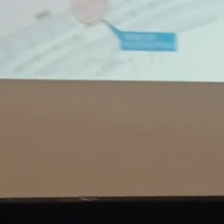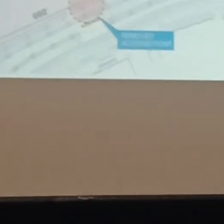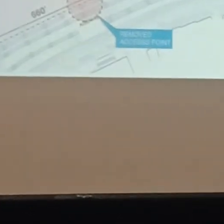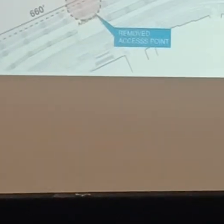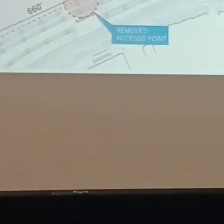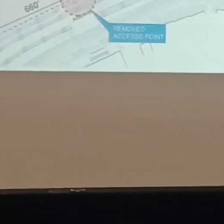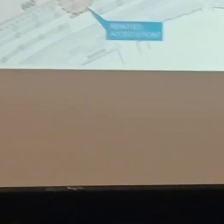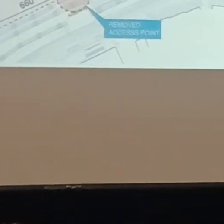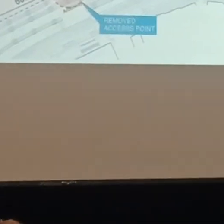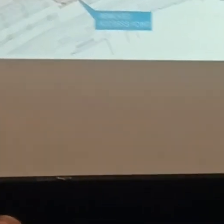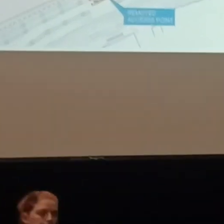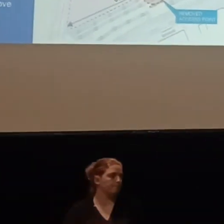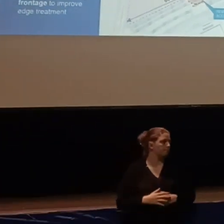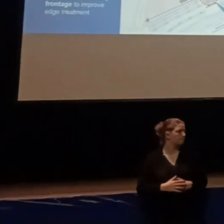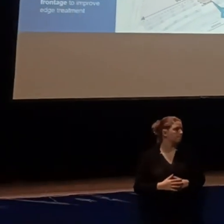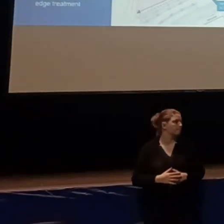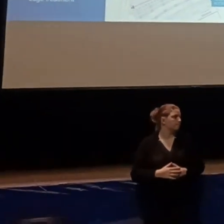The one thing I just want to add is that